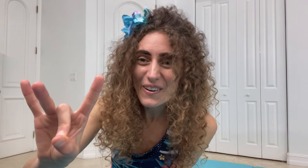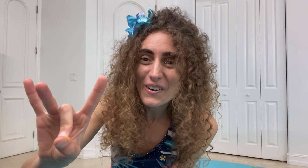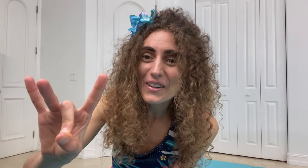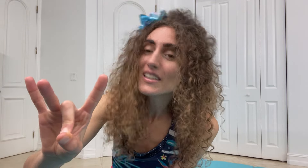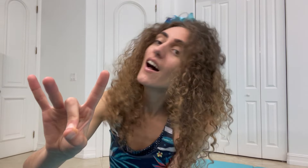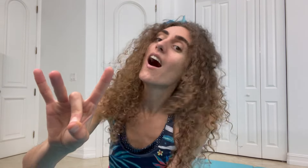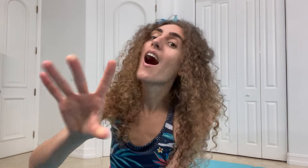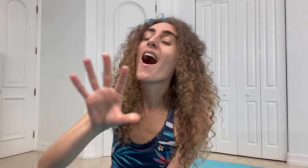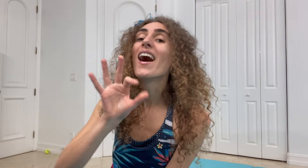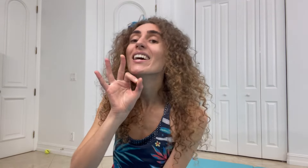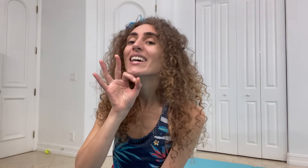8 years old.